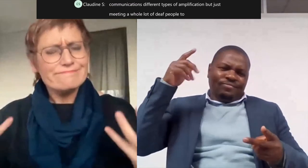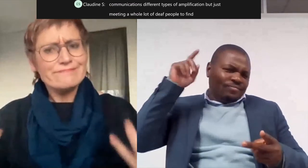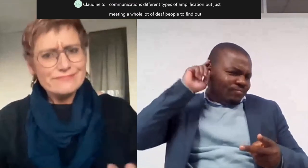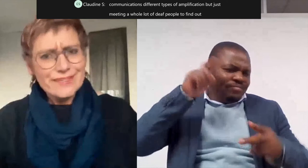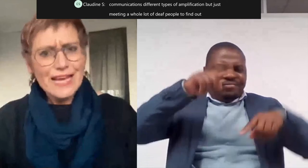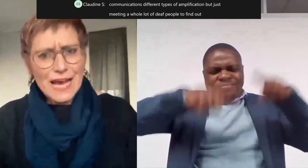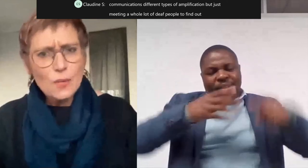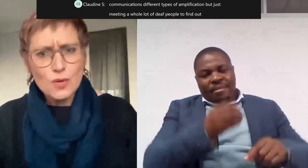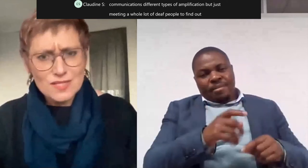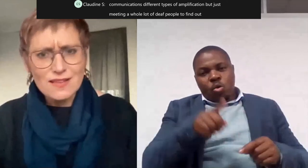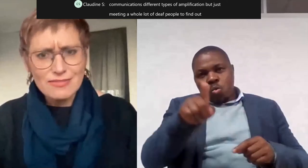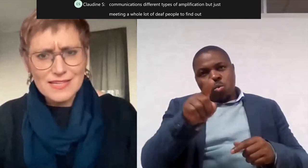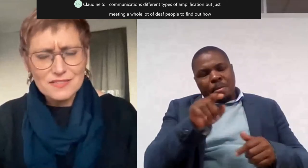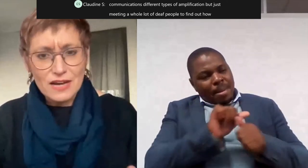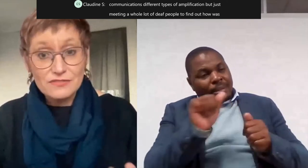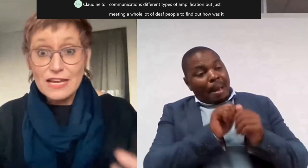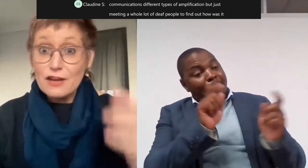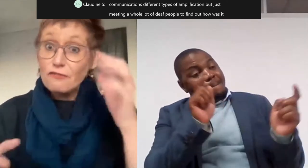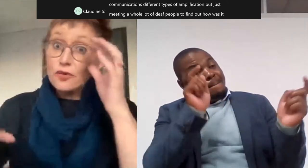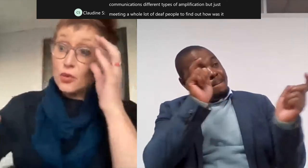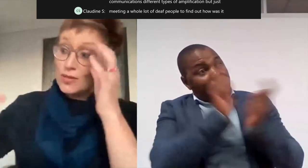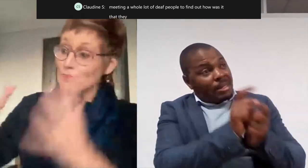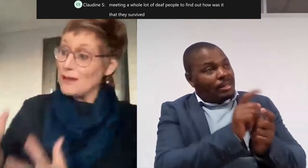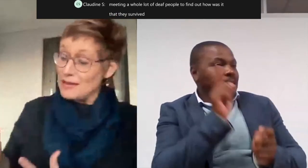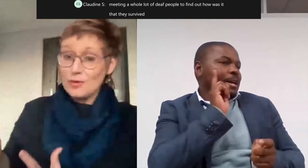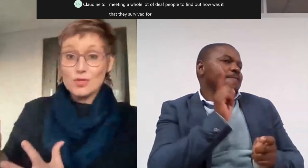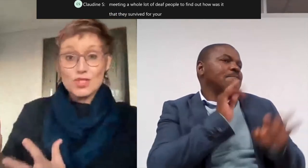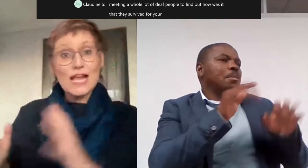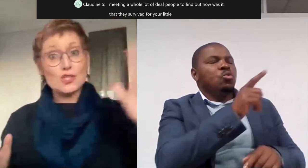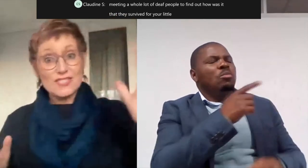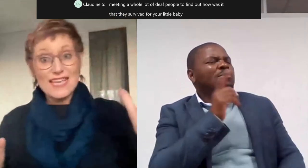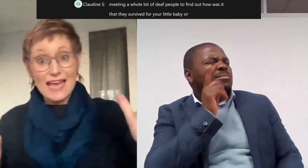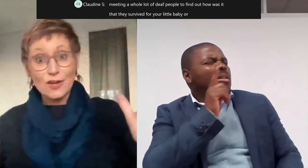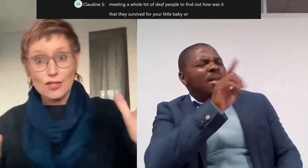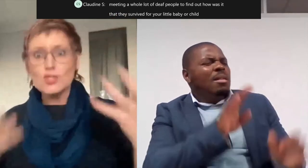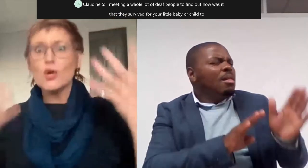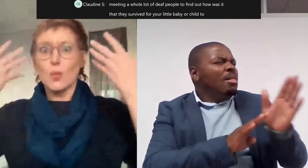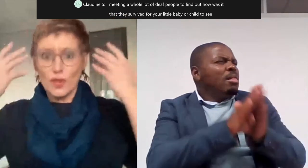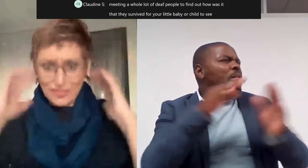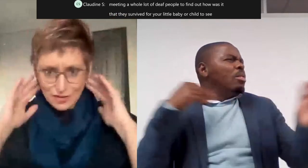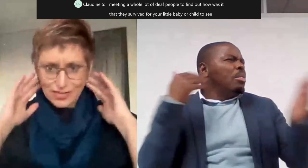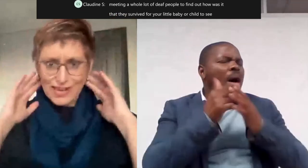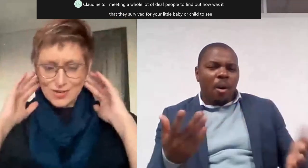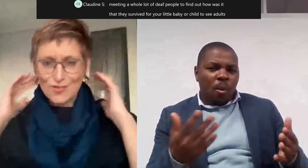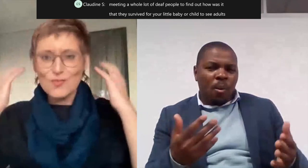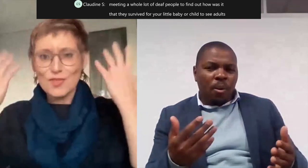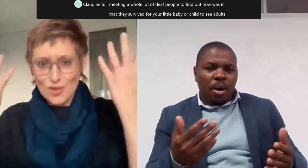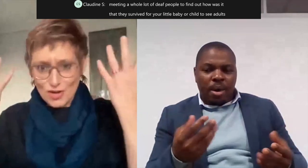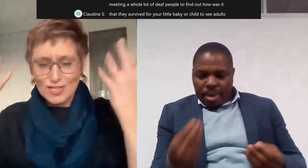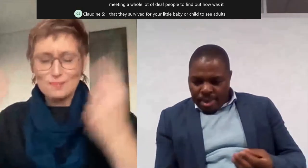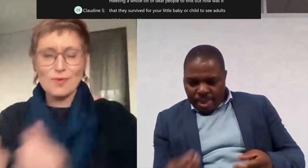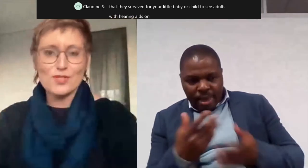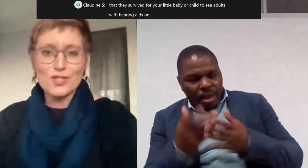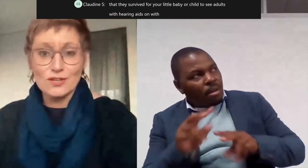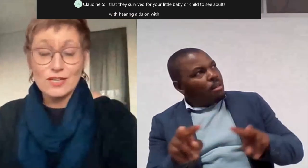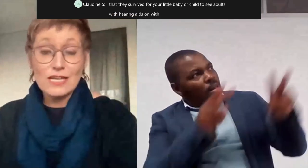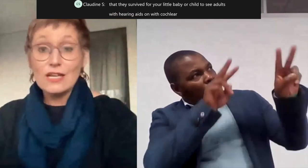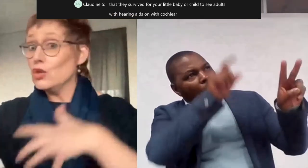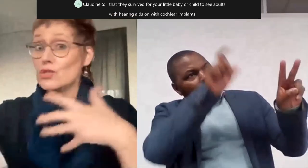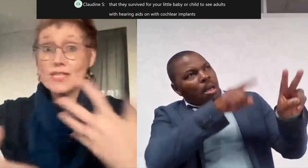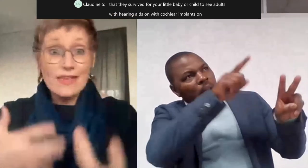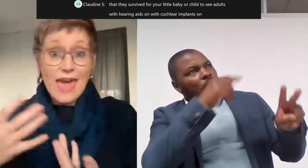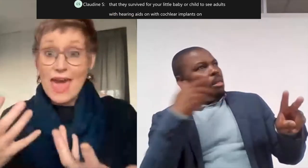out how was it that they survived. For your little baby or child to see adults with hearing aids on, with cochlear implants